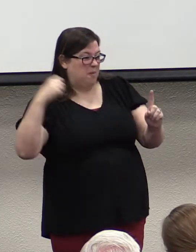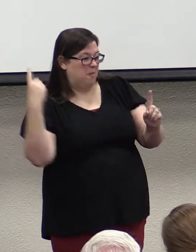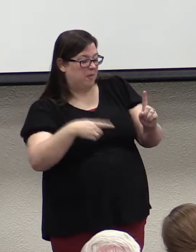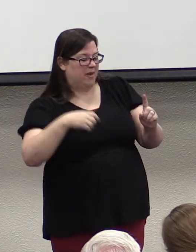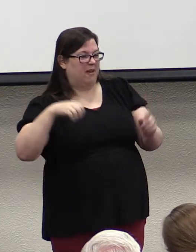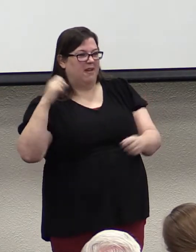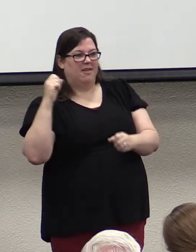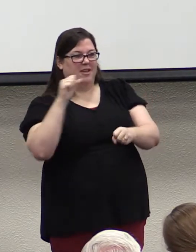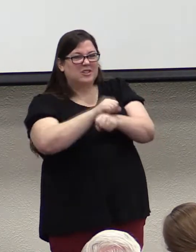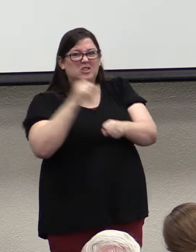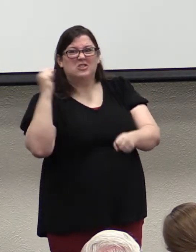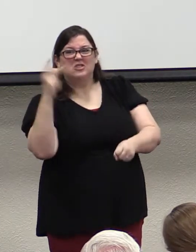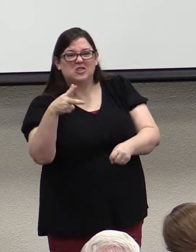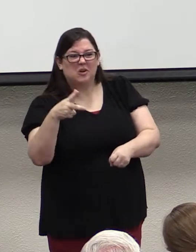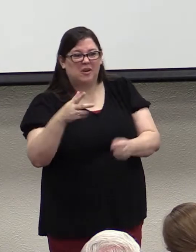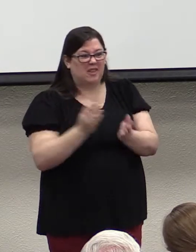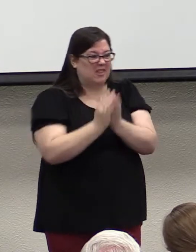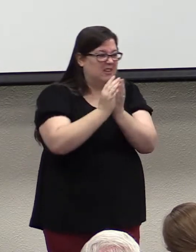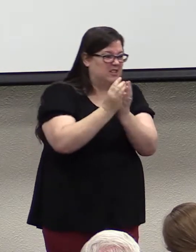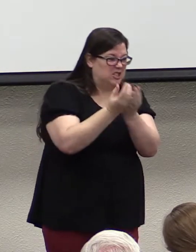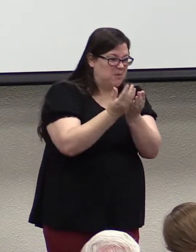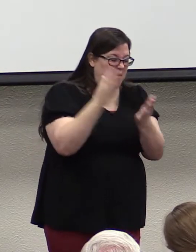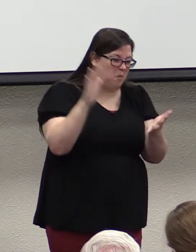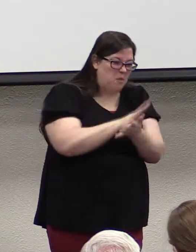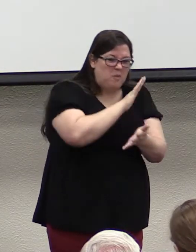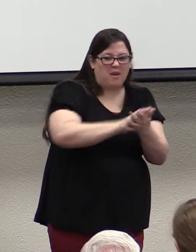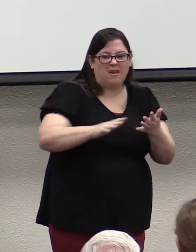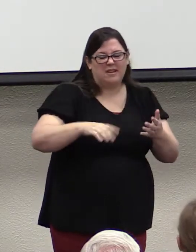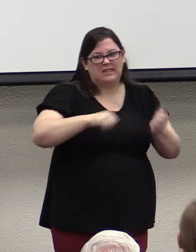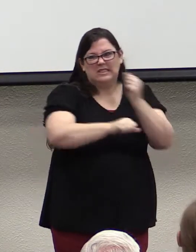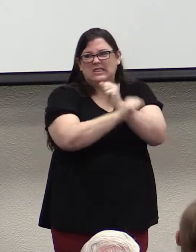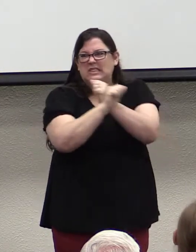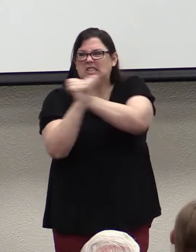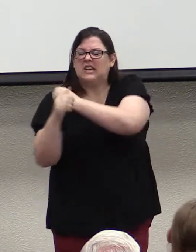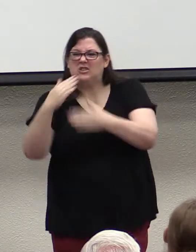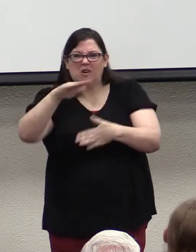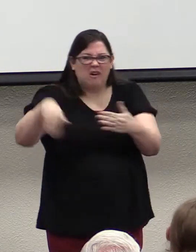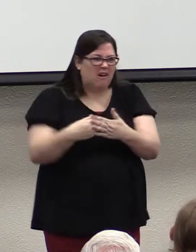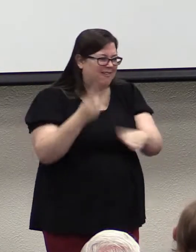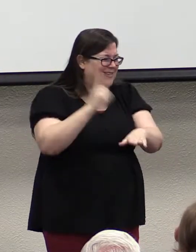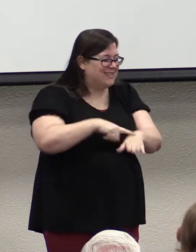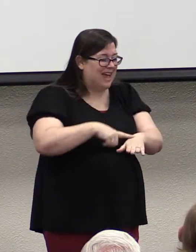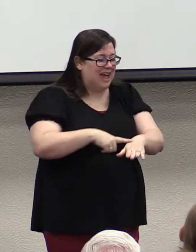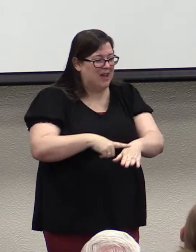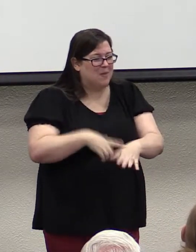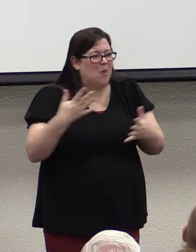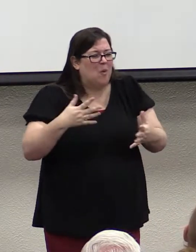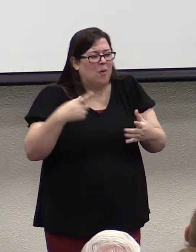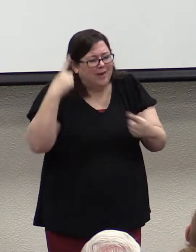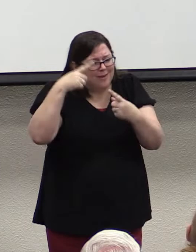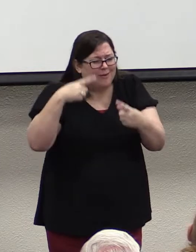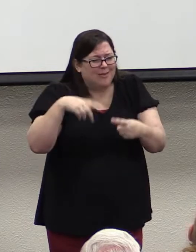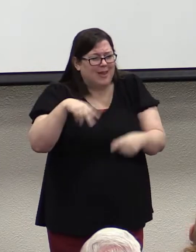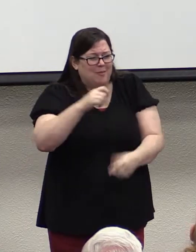and shipwreck and constant danger all the time. I've talked about it before. What do you think Paul looked